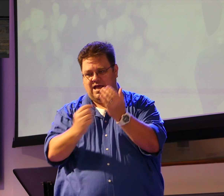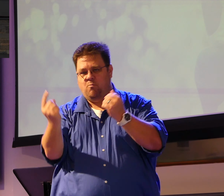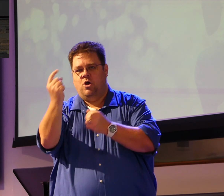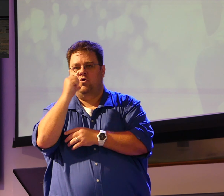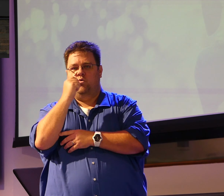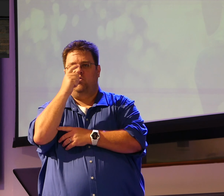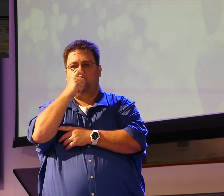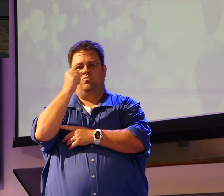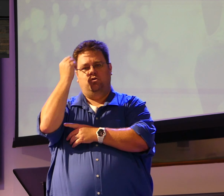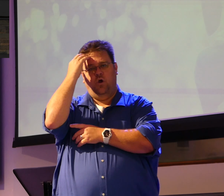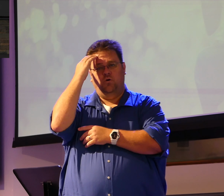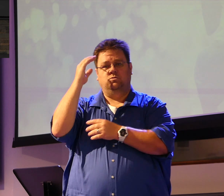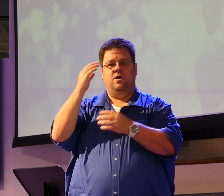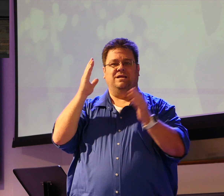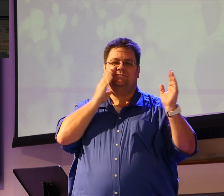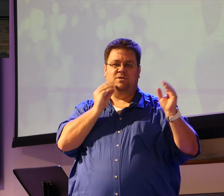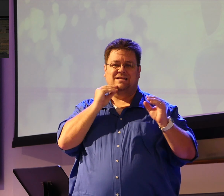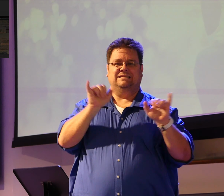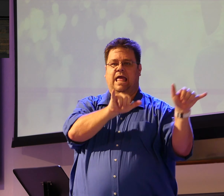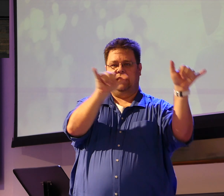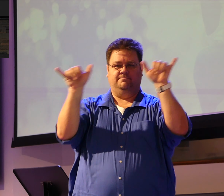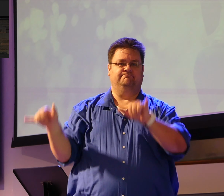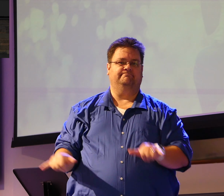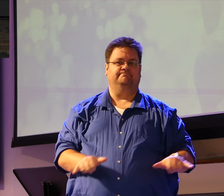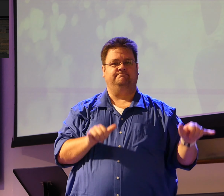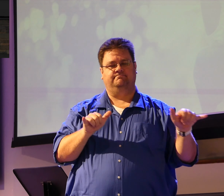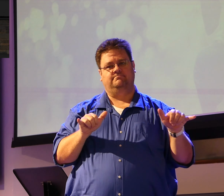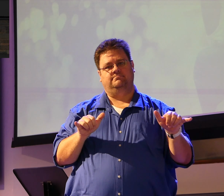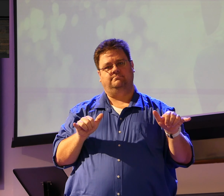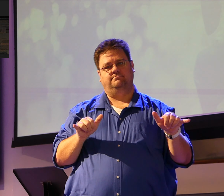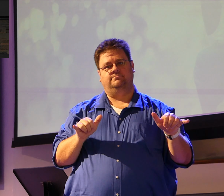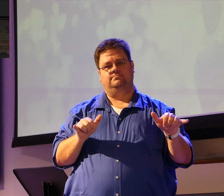they need someone who knows what they're going through